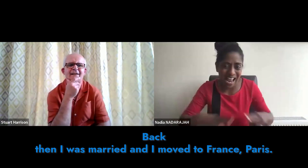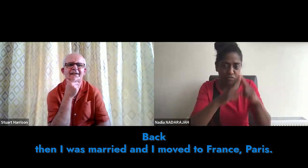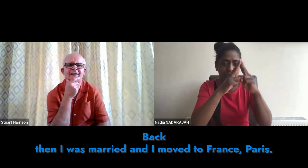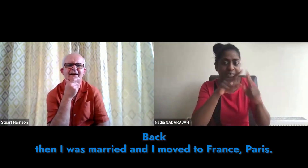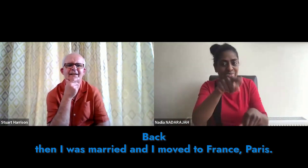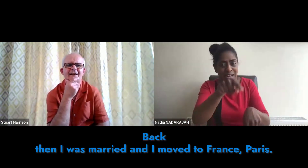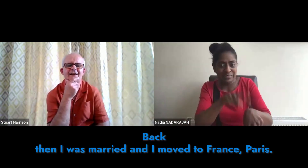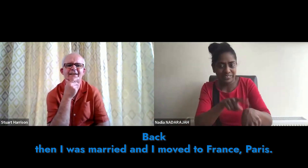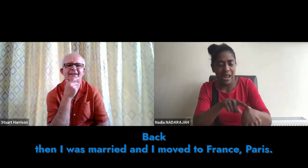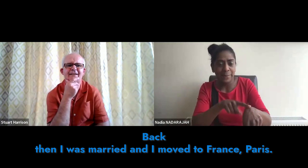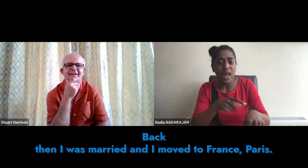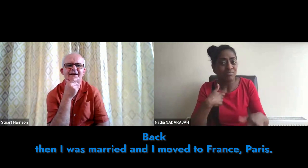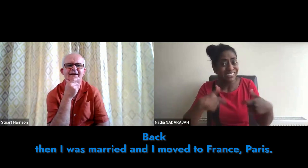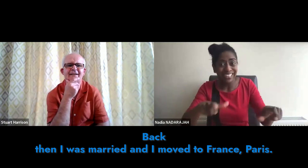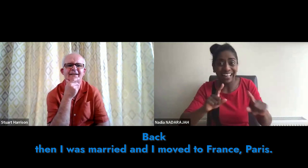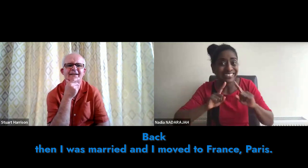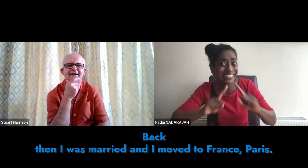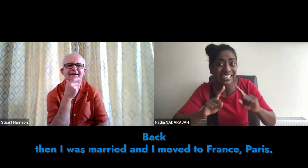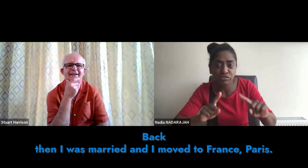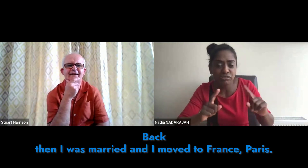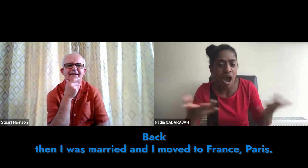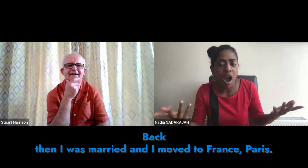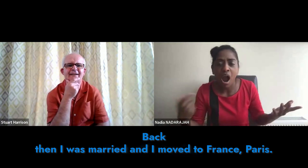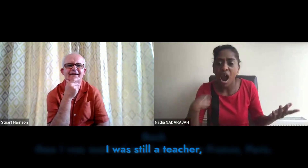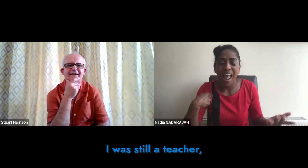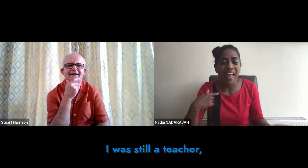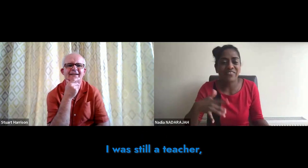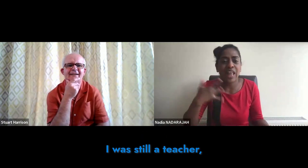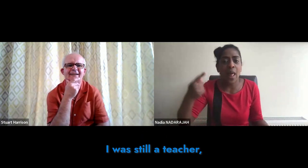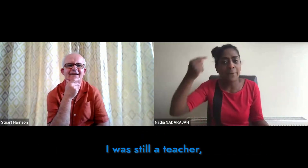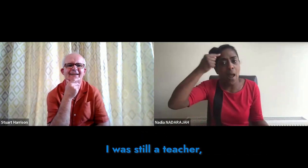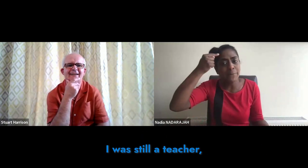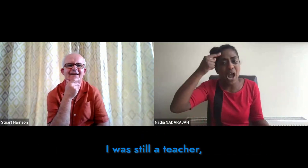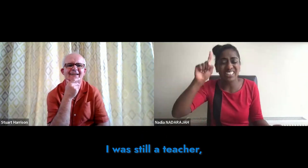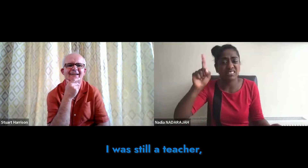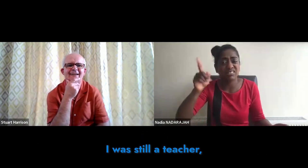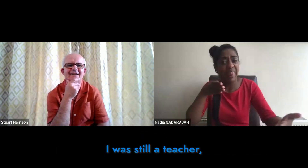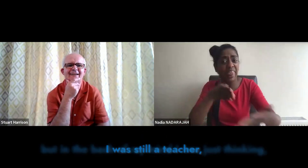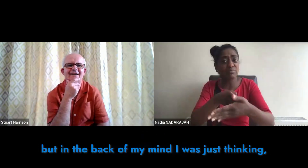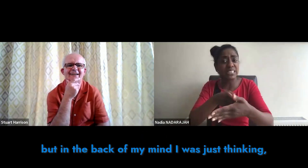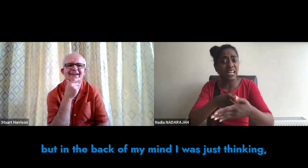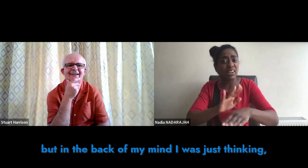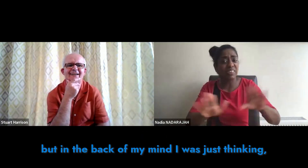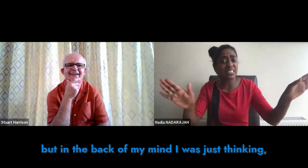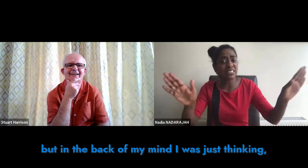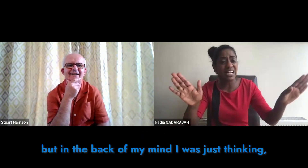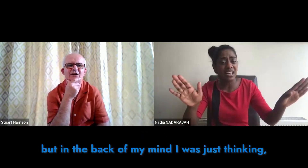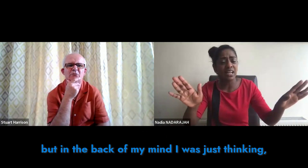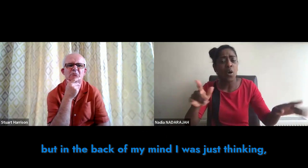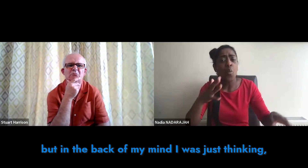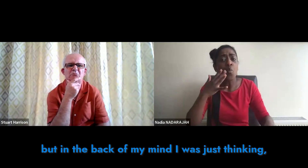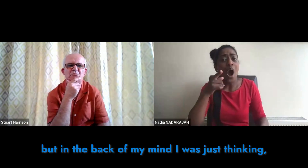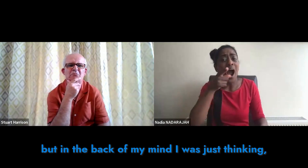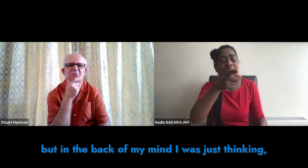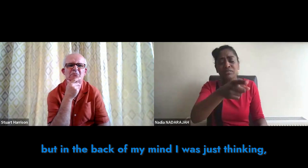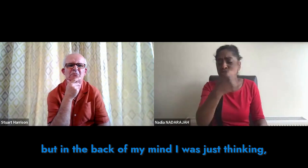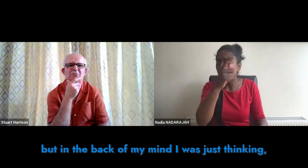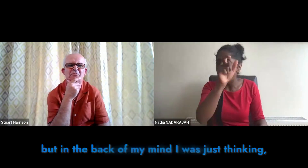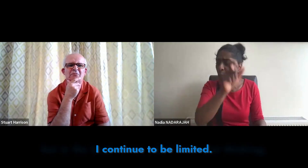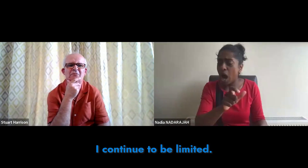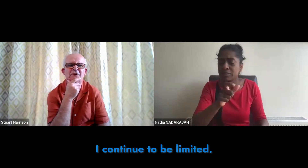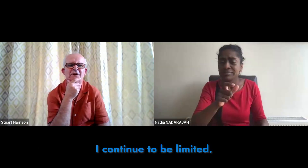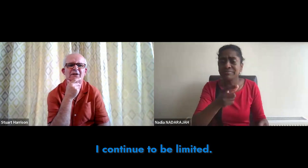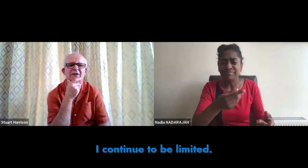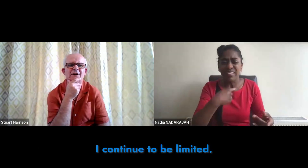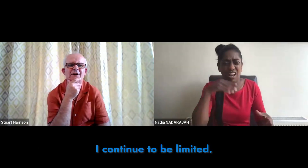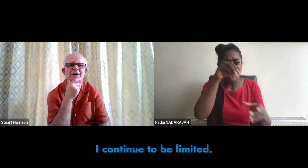married and I moved to France, Paris. I was still a teacher, but in the back of my mind, I was just thinking